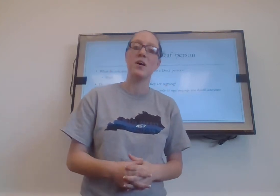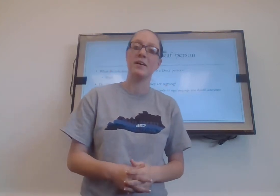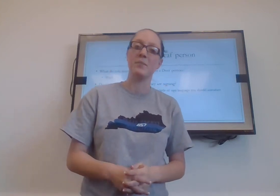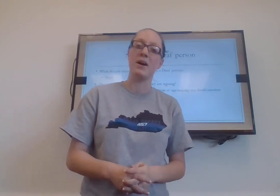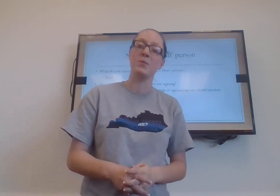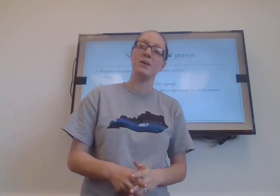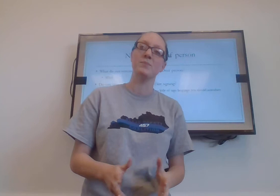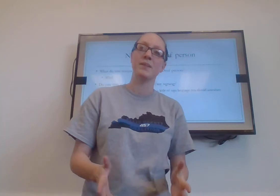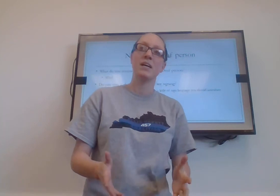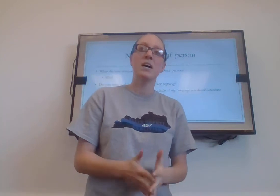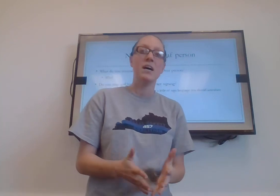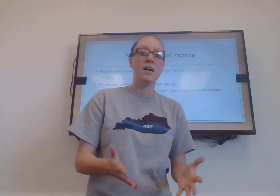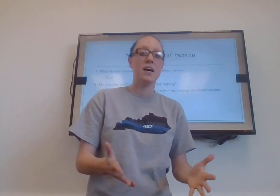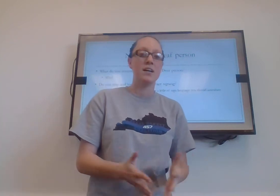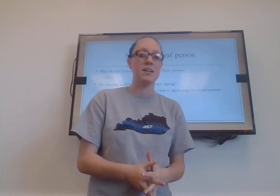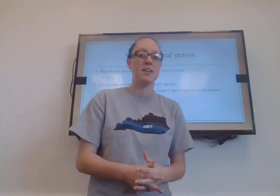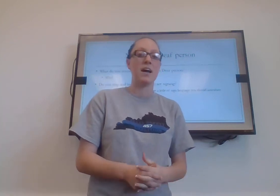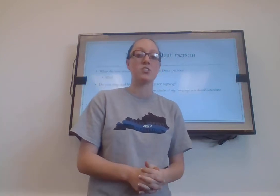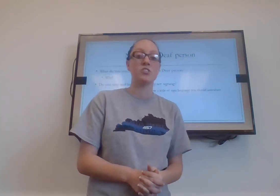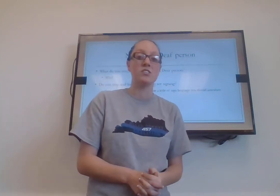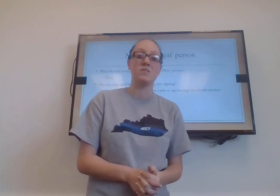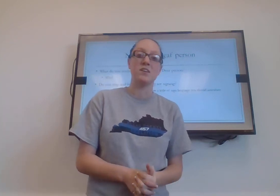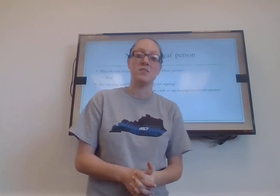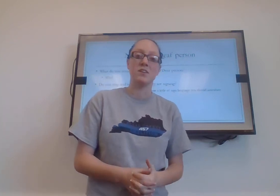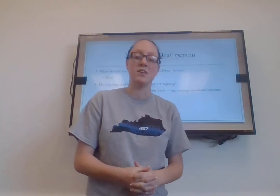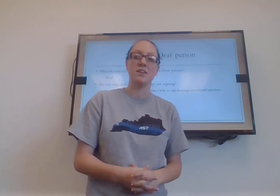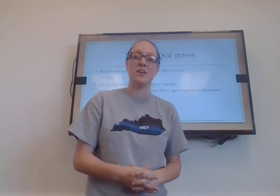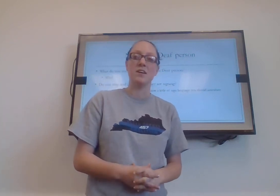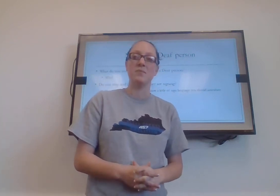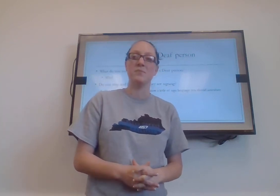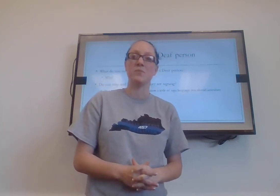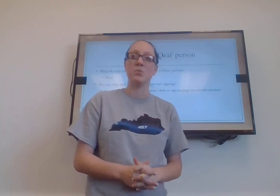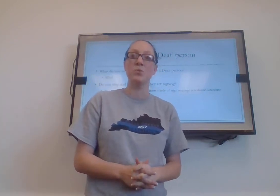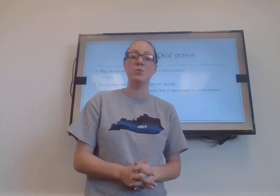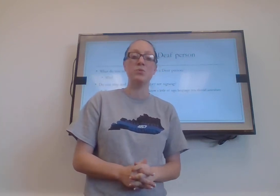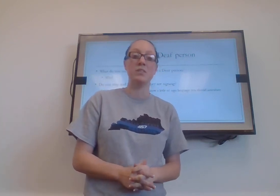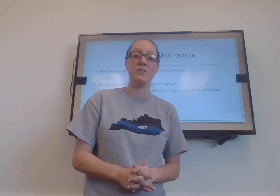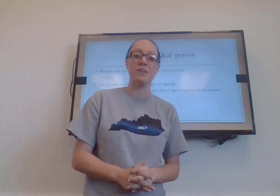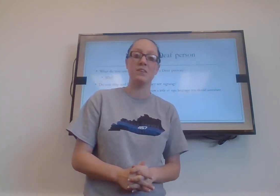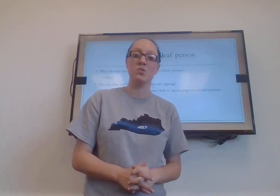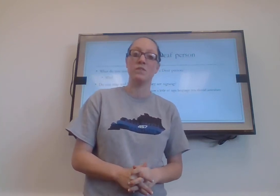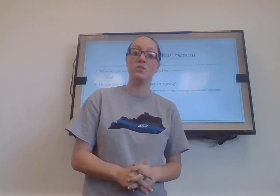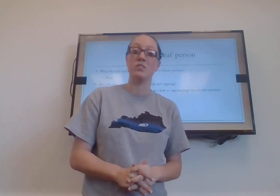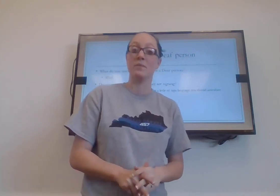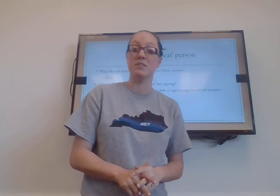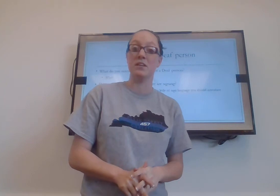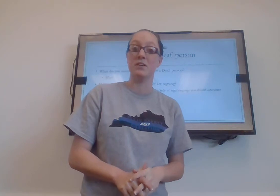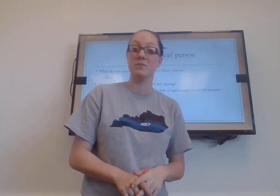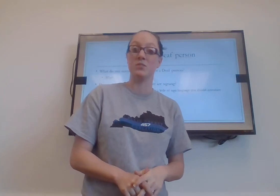talking about. Well, it actually is very, very rude to a deaf individual if you stop and stare.